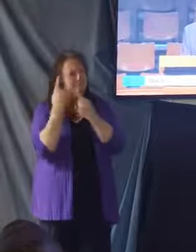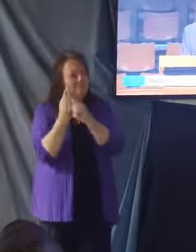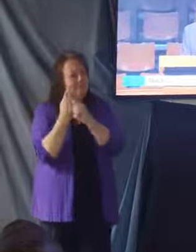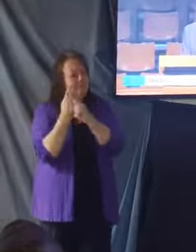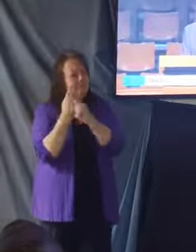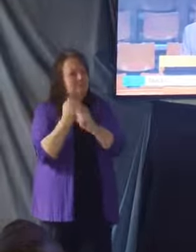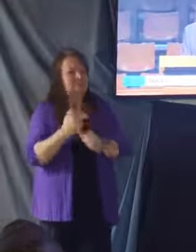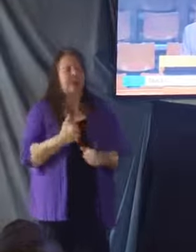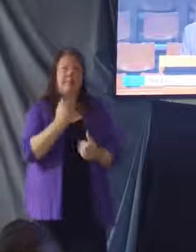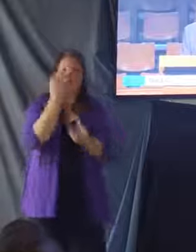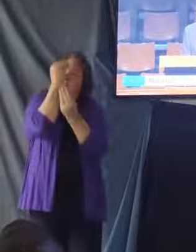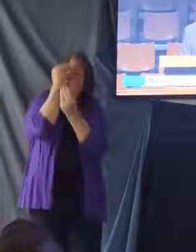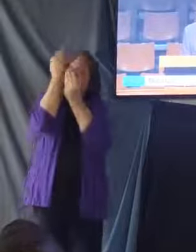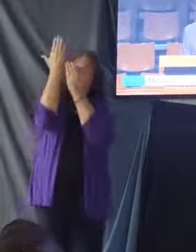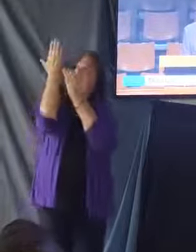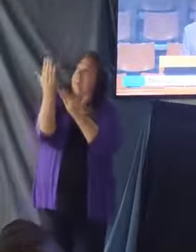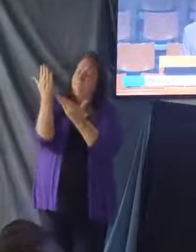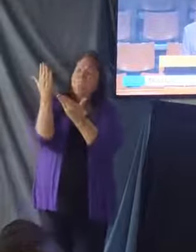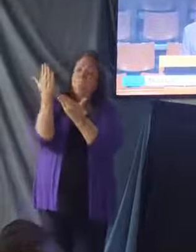live righteously.